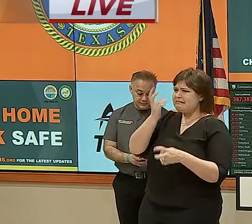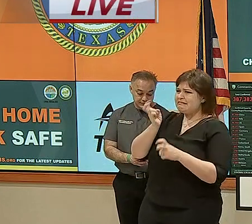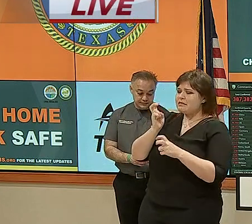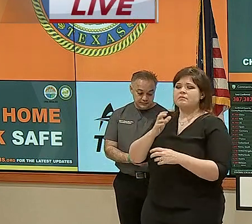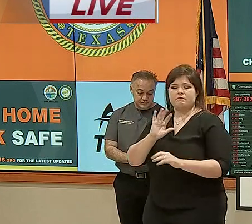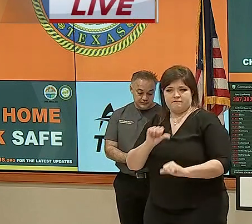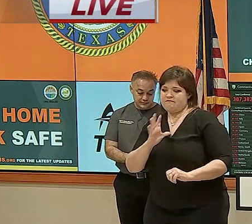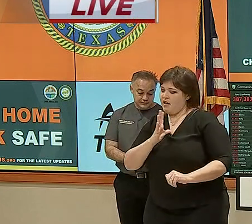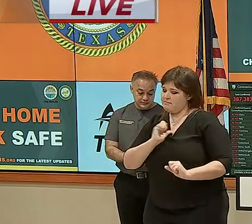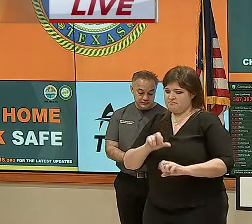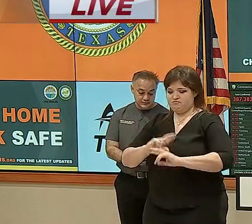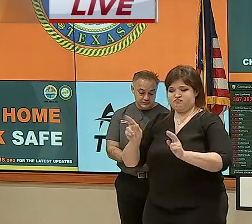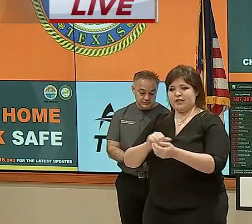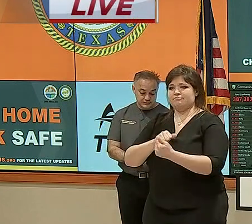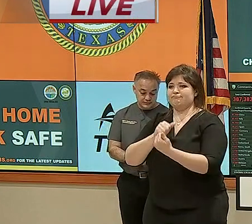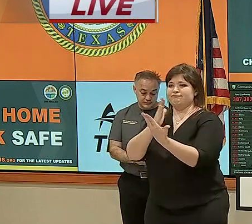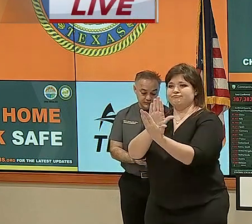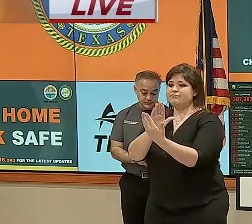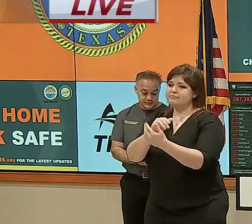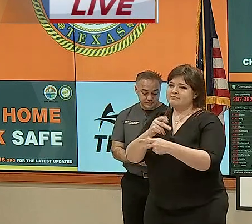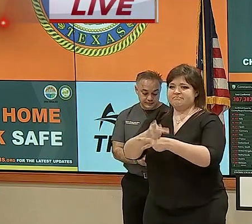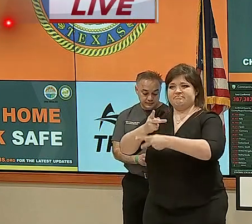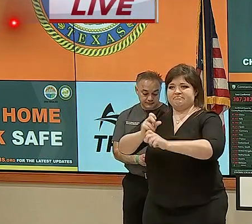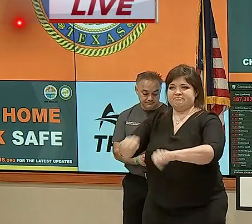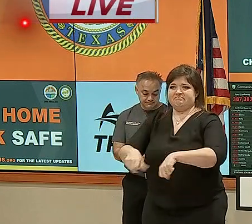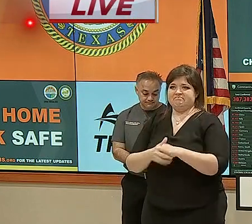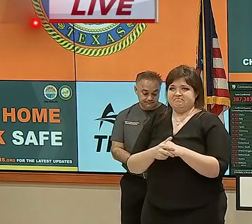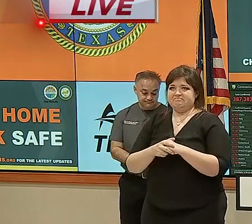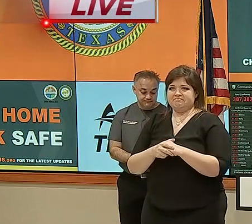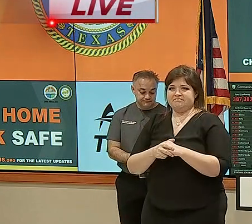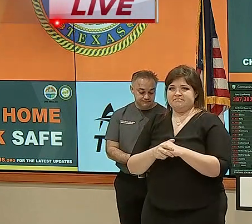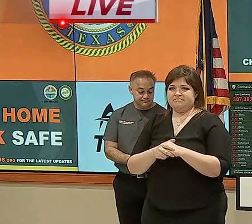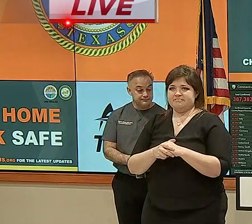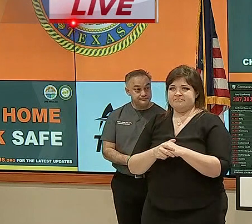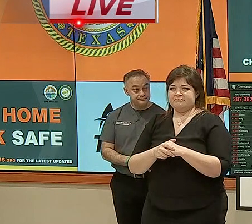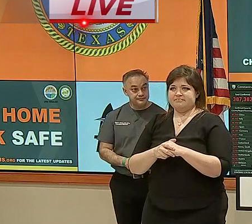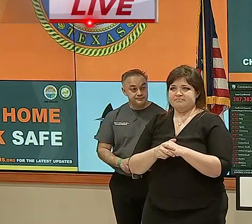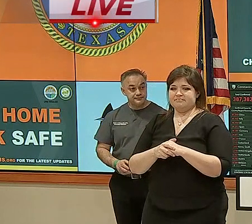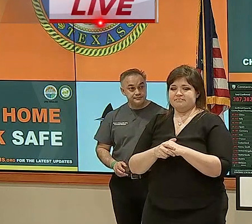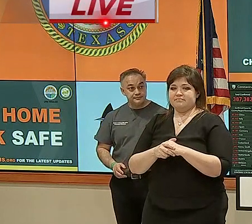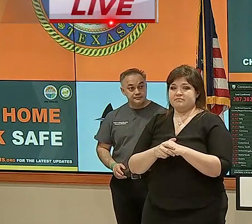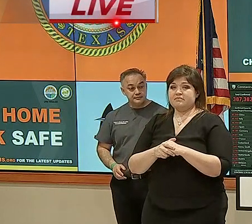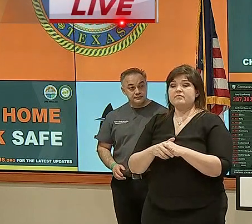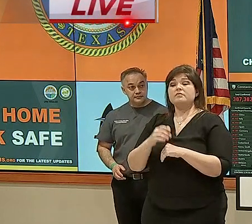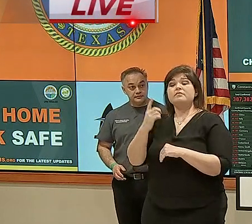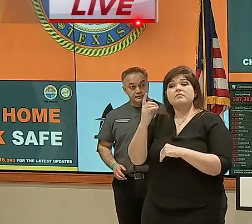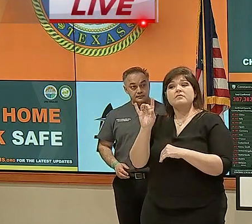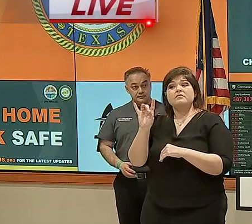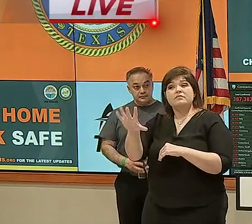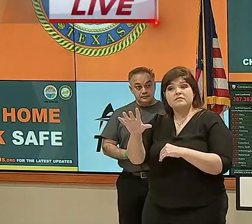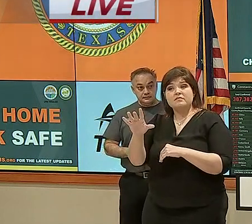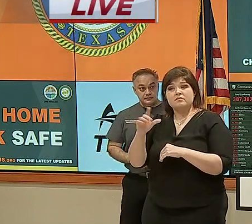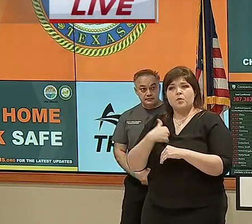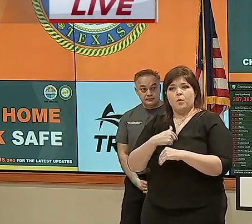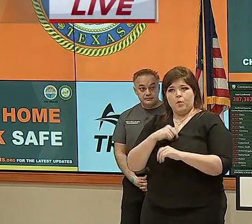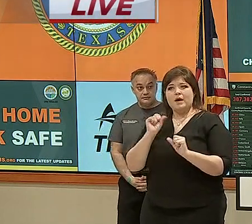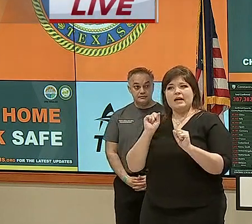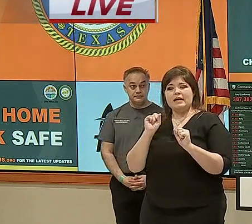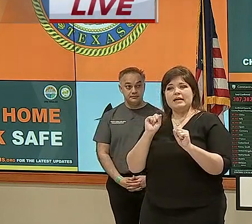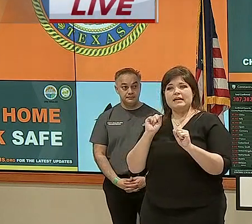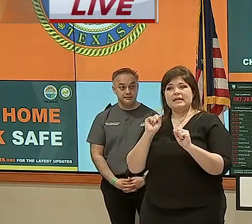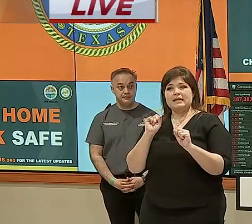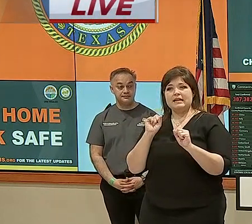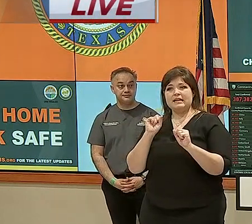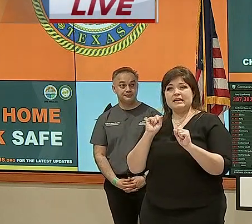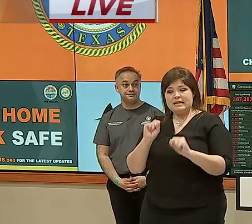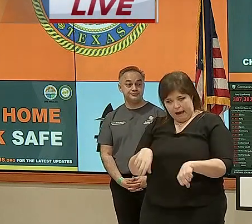I want to say one thing, and that is about, and you all heard it today, that we can defeat this virus.